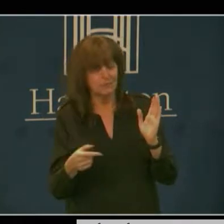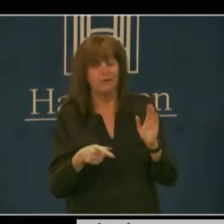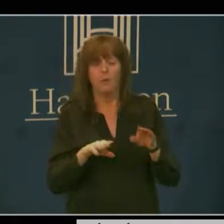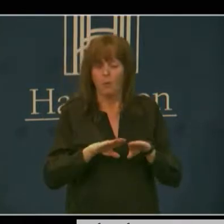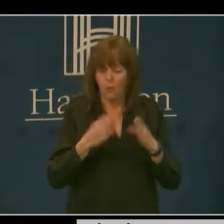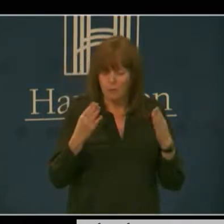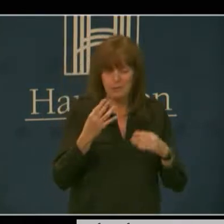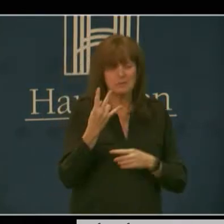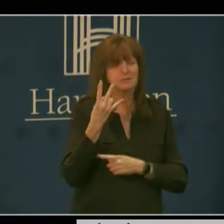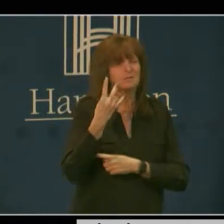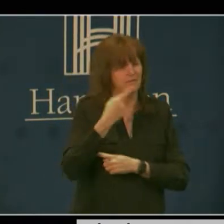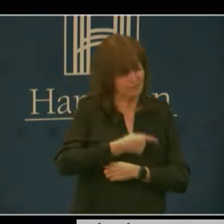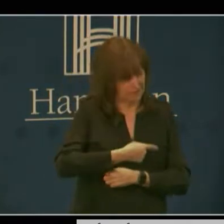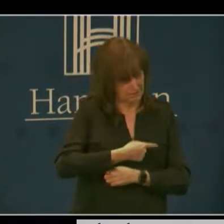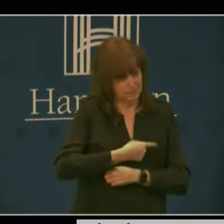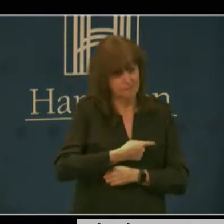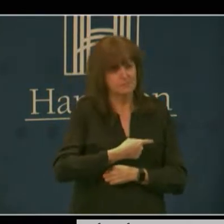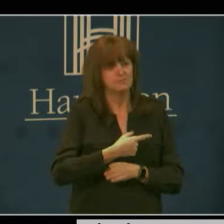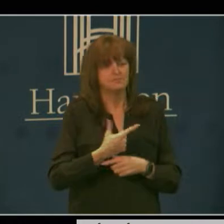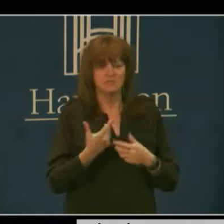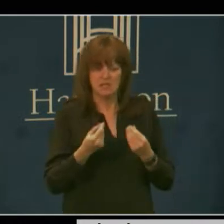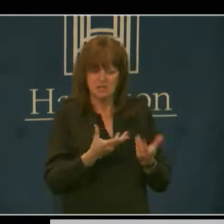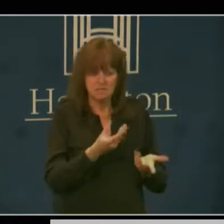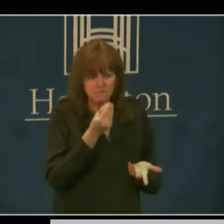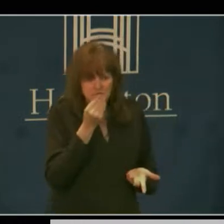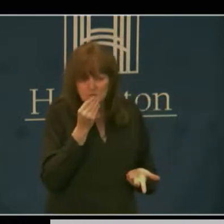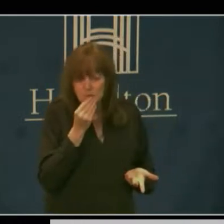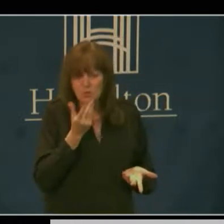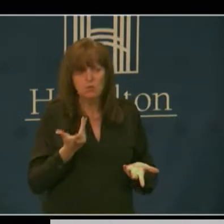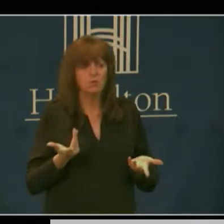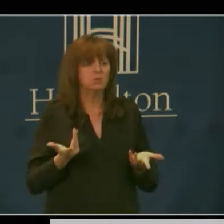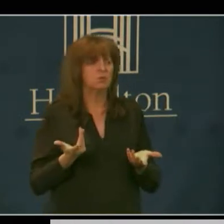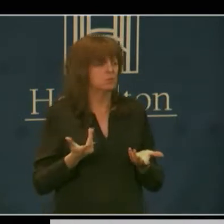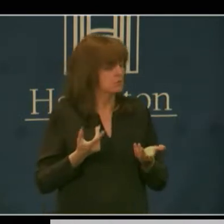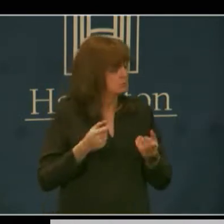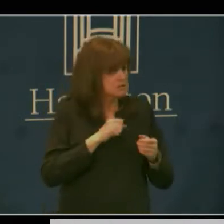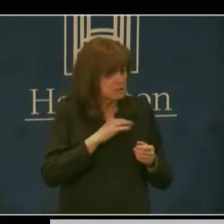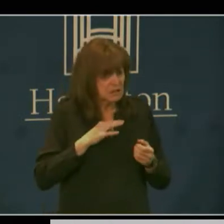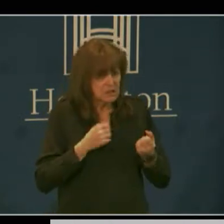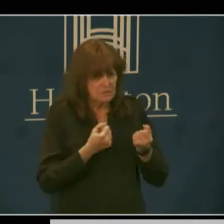staff, to resources people may need, and most importantly, to health and hygiene